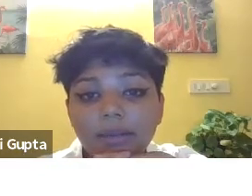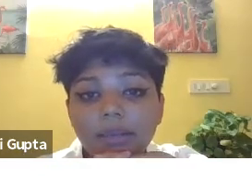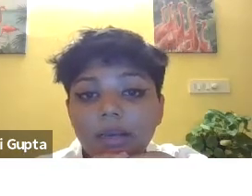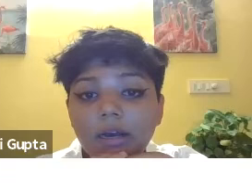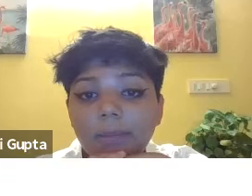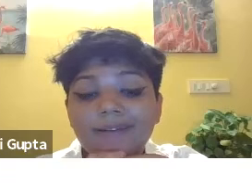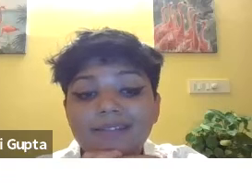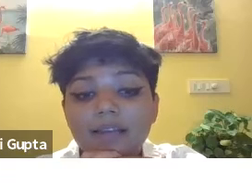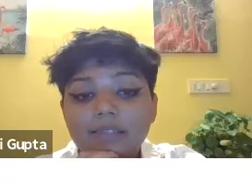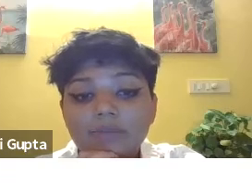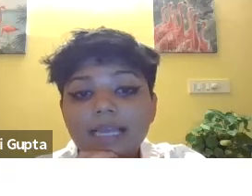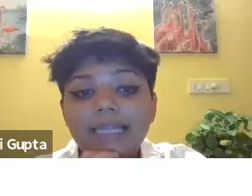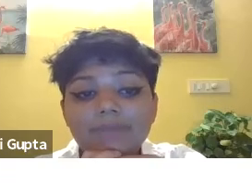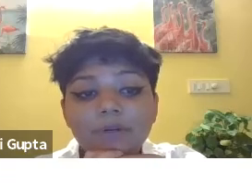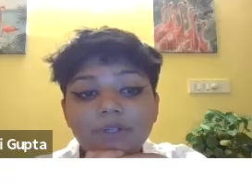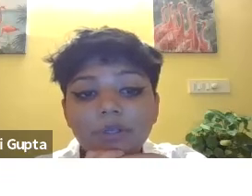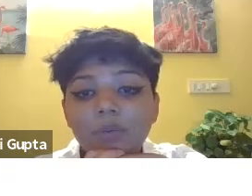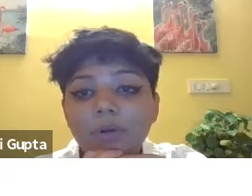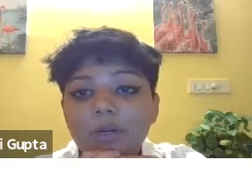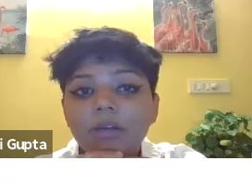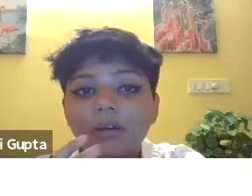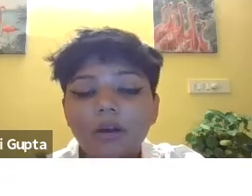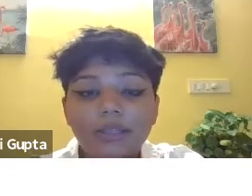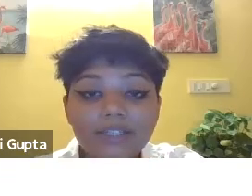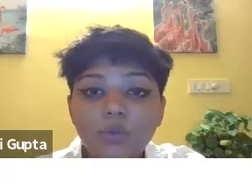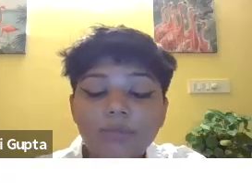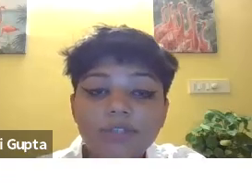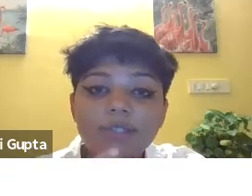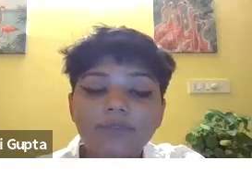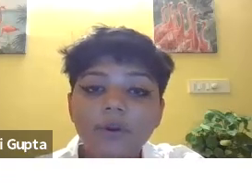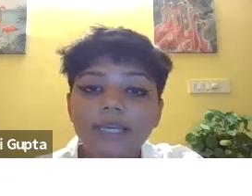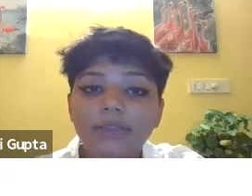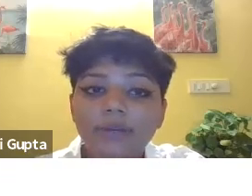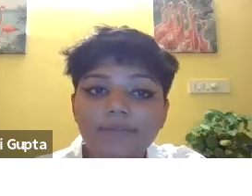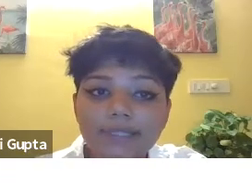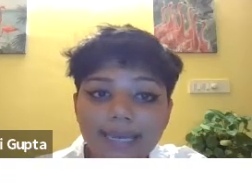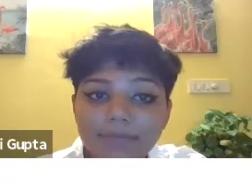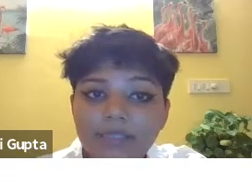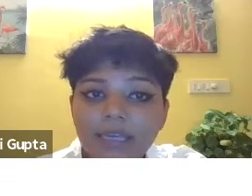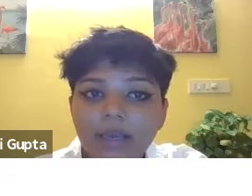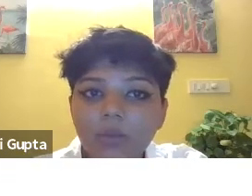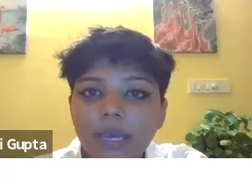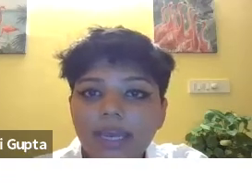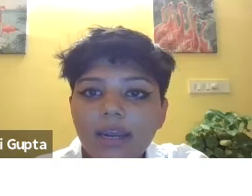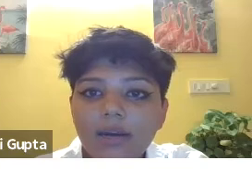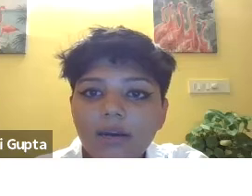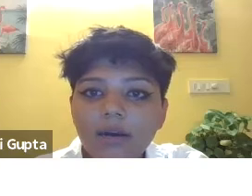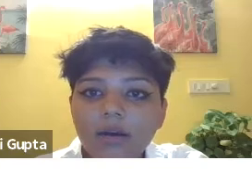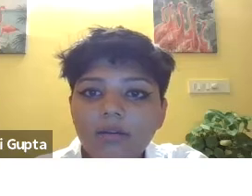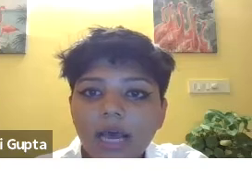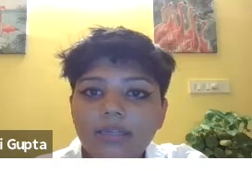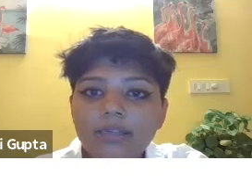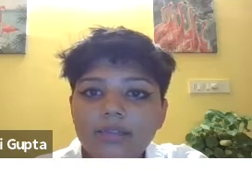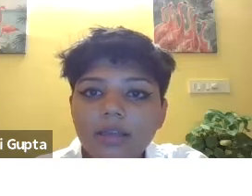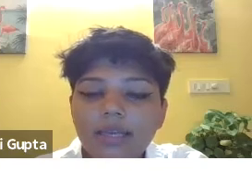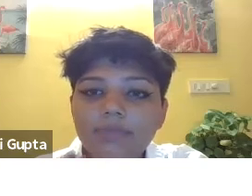India, Manners and Customs. And this particular work, these two images are from the ethnographic types, where